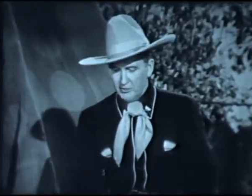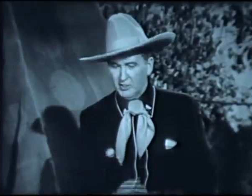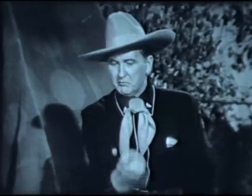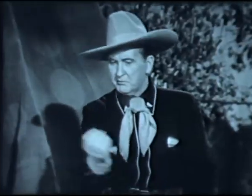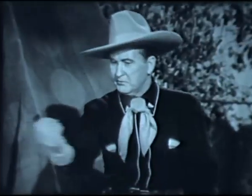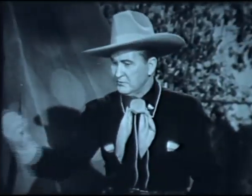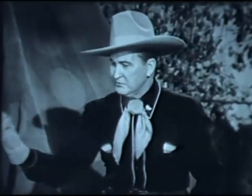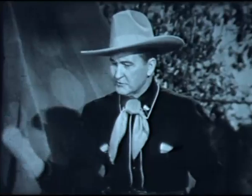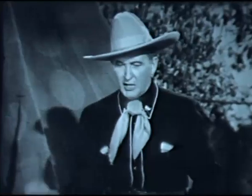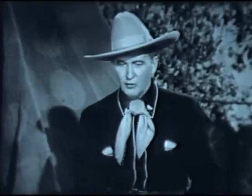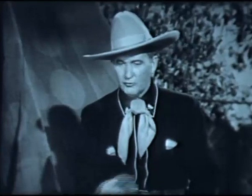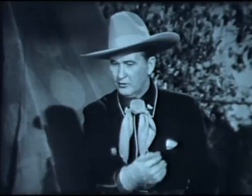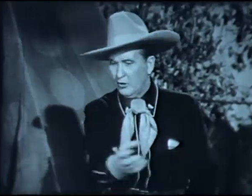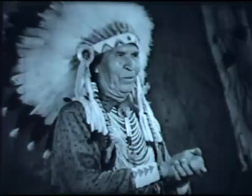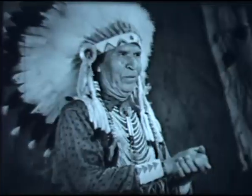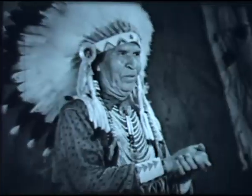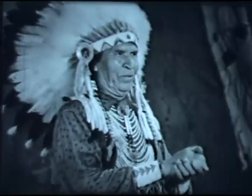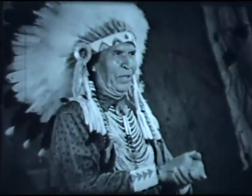all up, down, all over the floor.